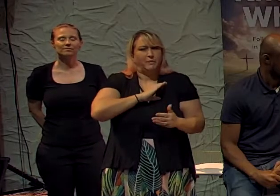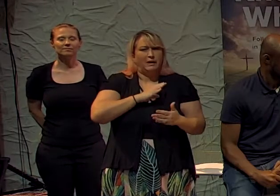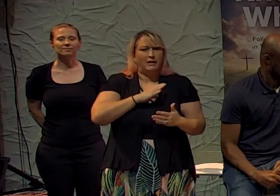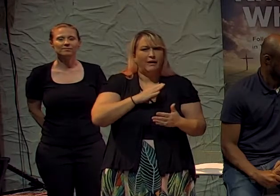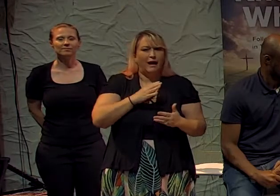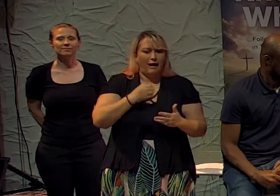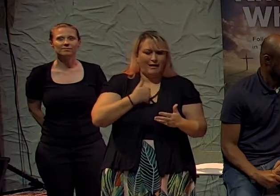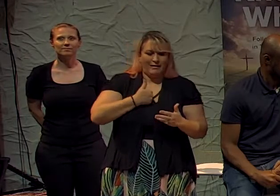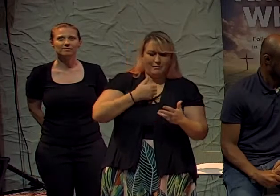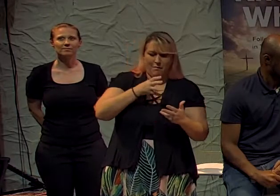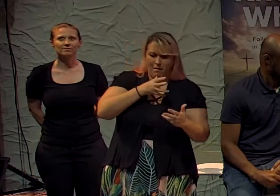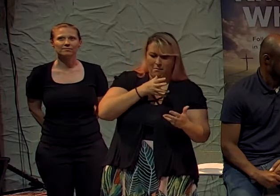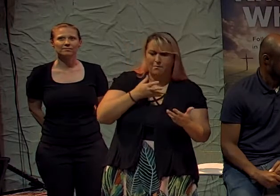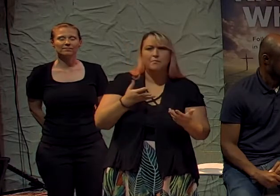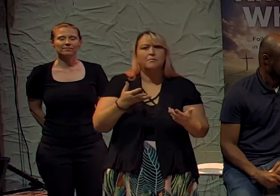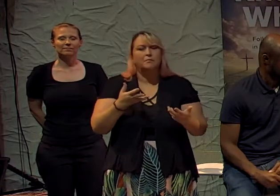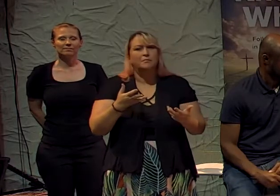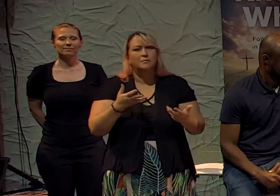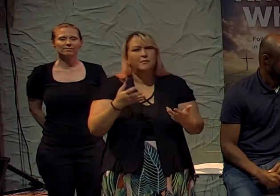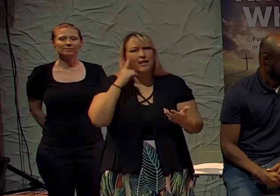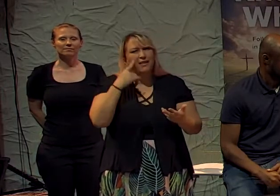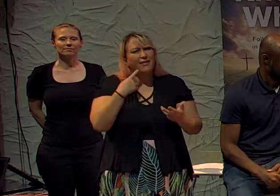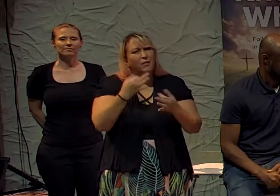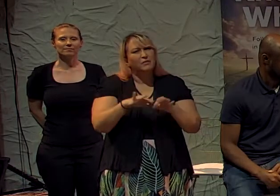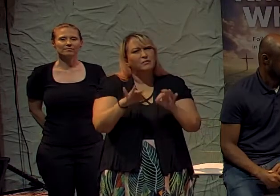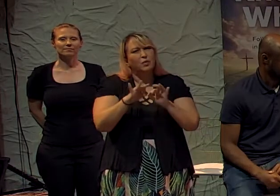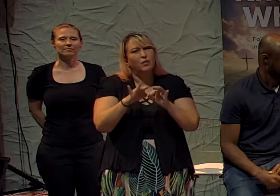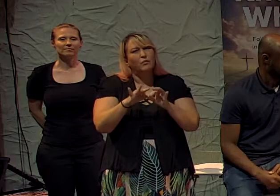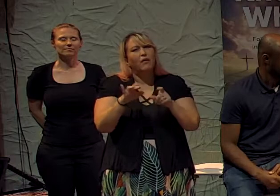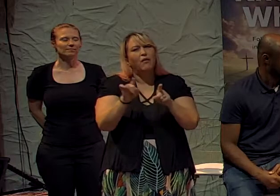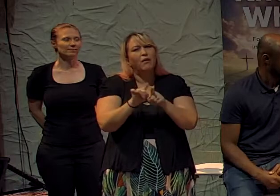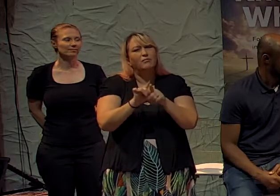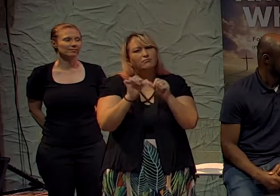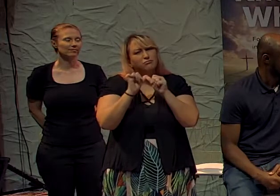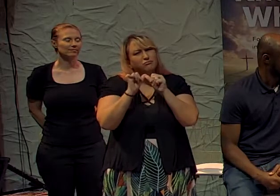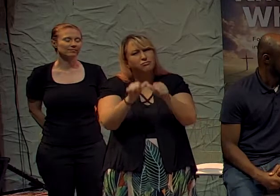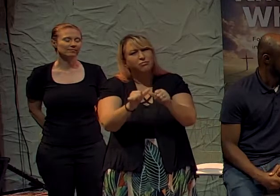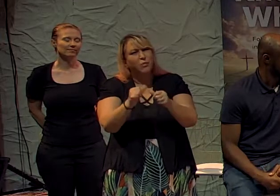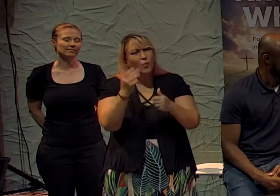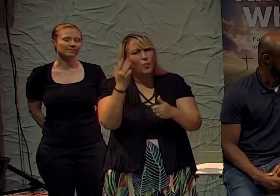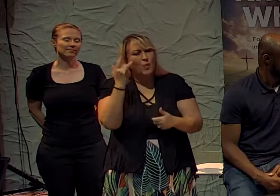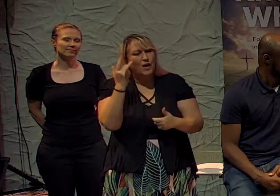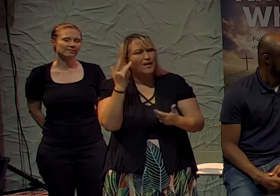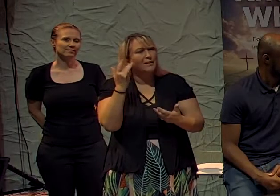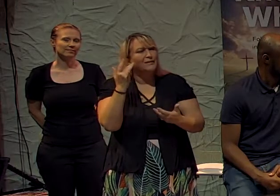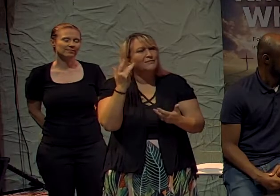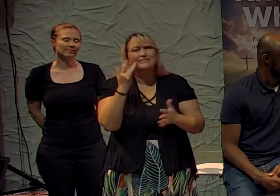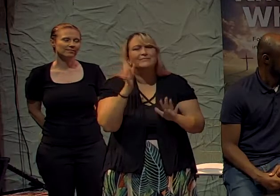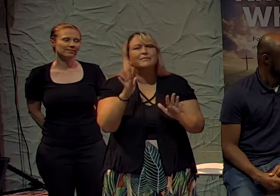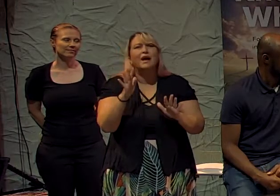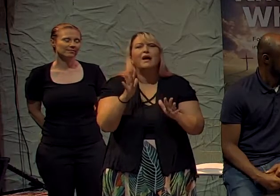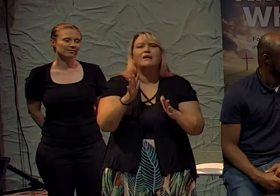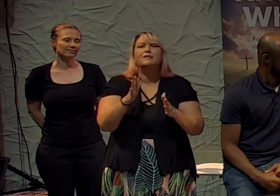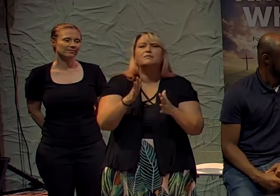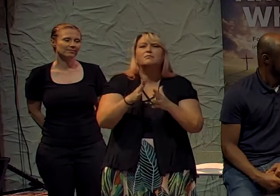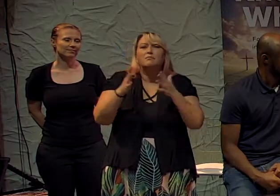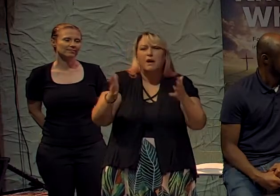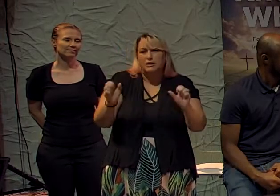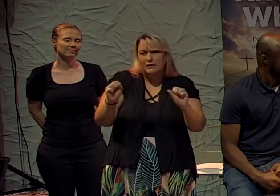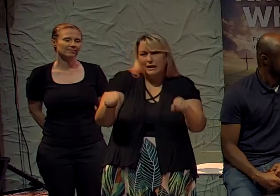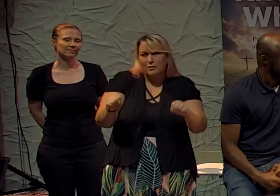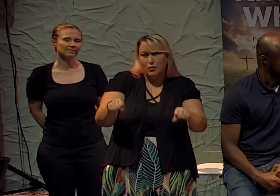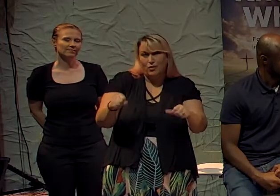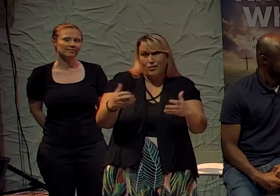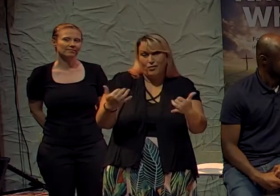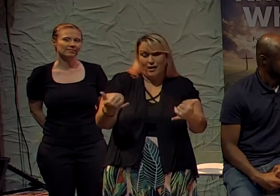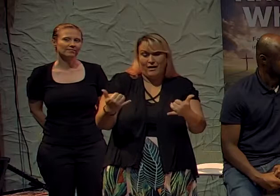was important for us, but I think that also continued where we didn't want it, as much as it's able, right, in this season of